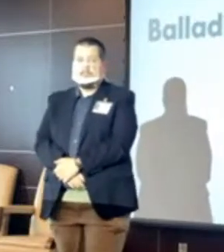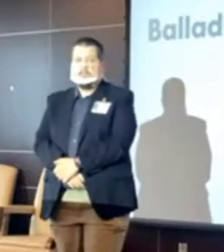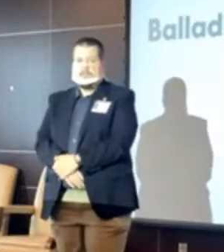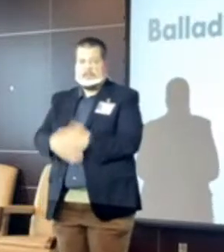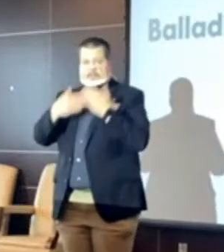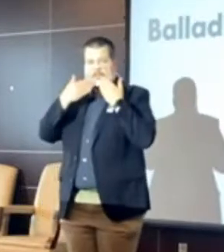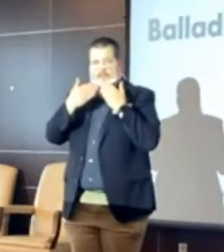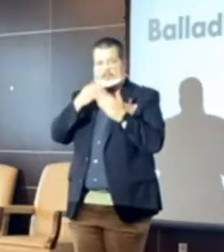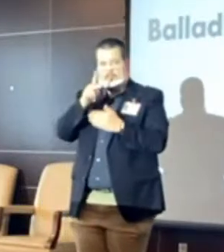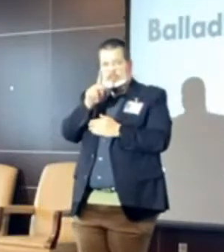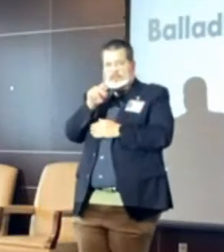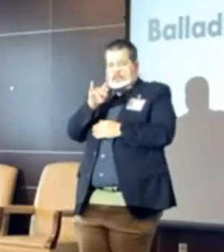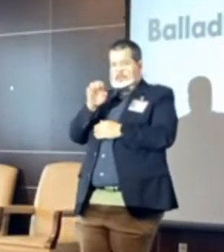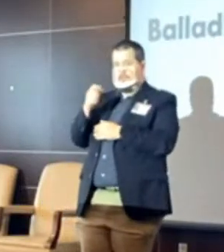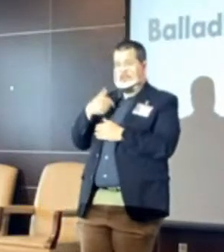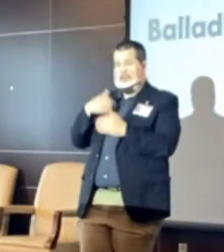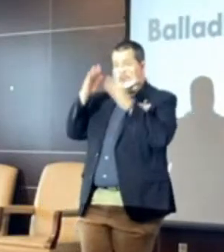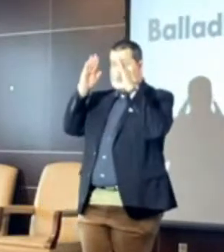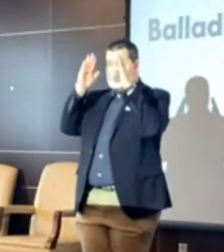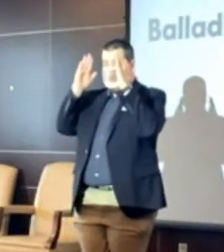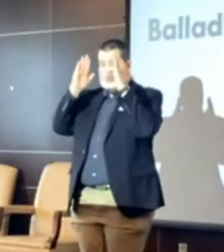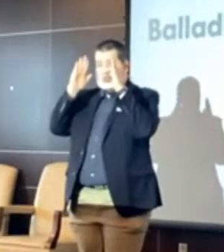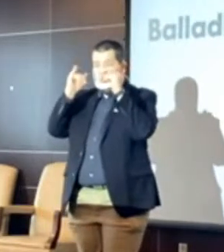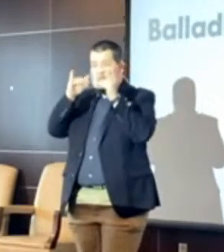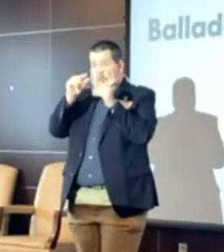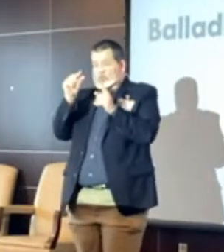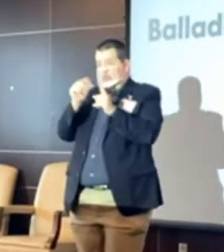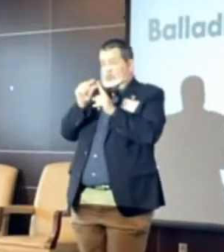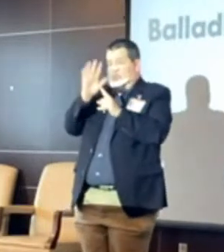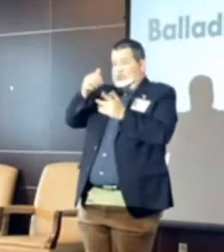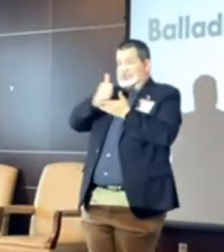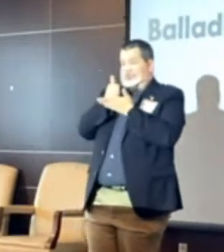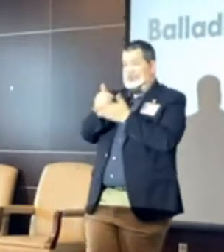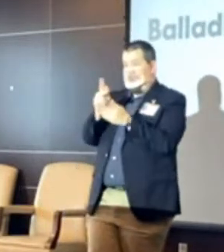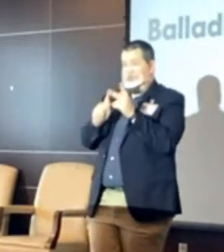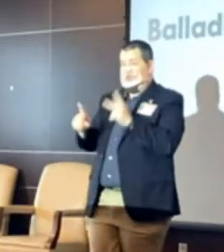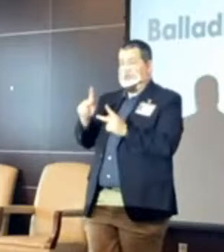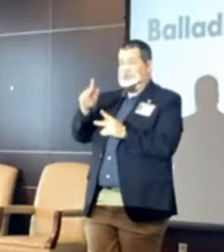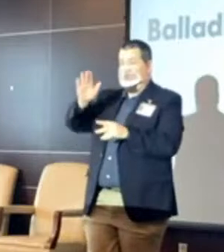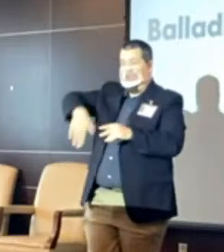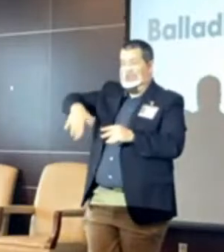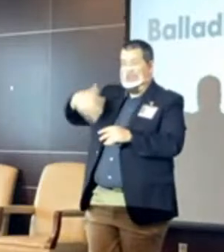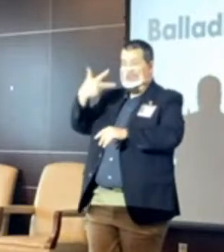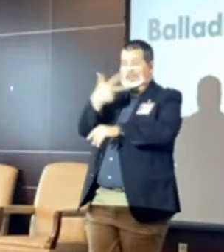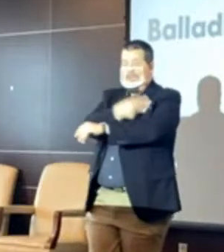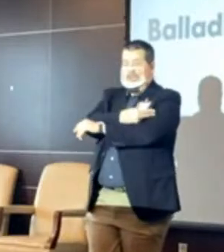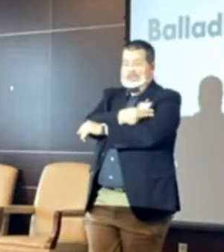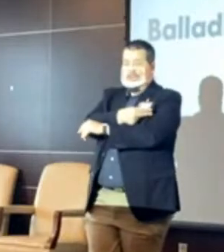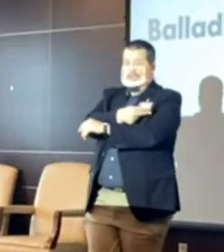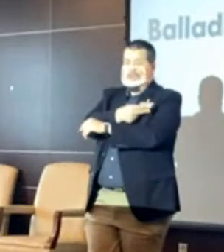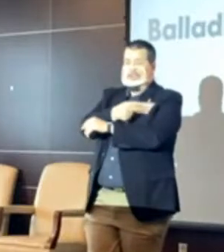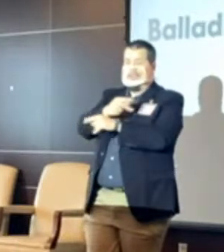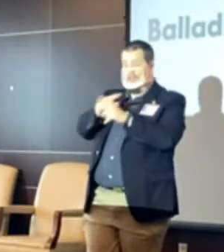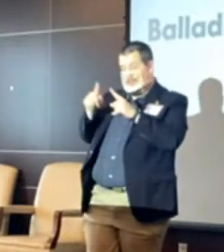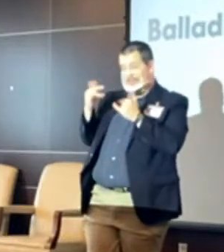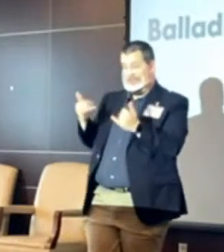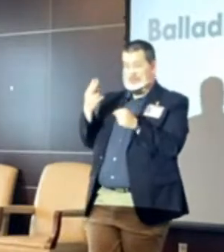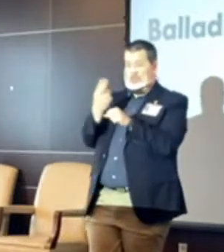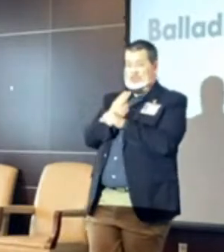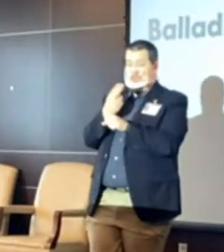Thanks, Kate. I hope that her words will help people that maybe haven't been vaccinated now